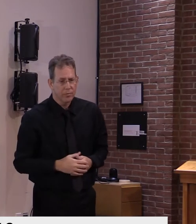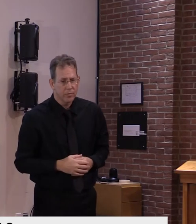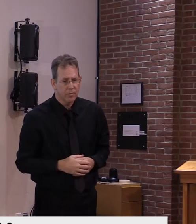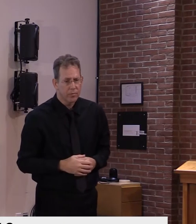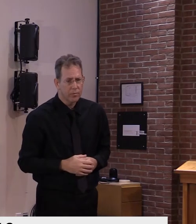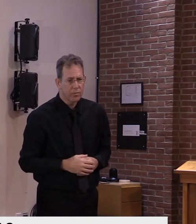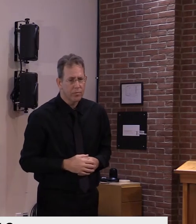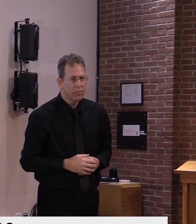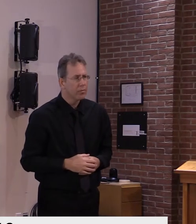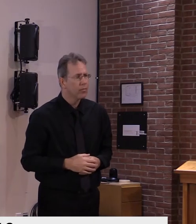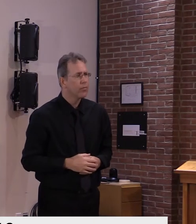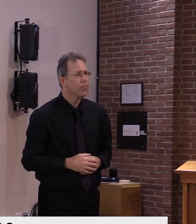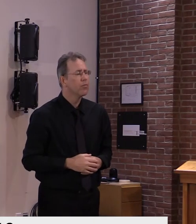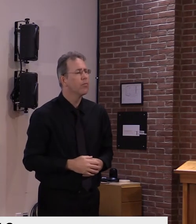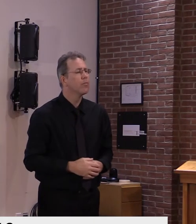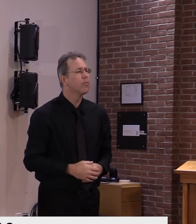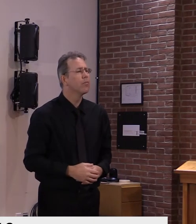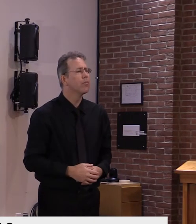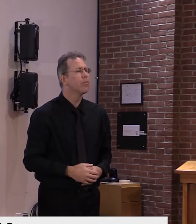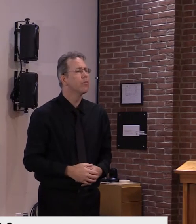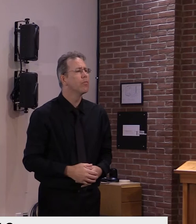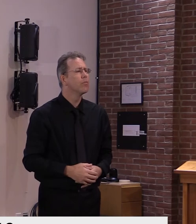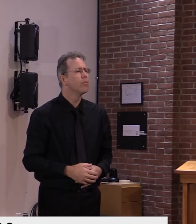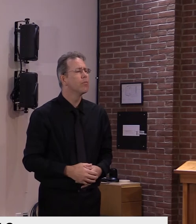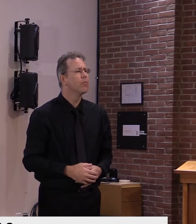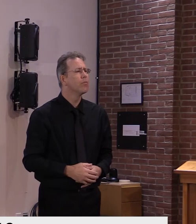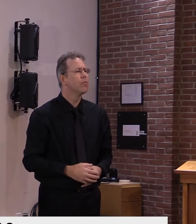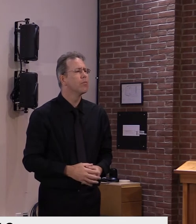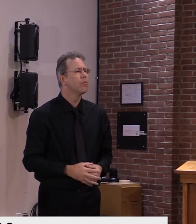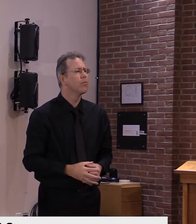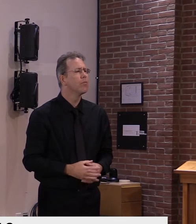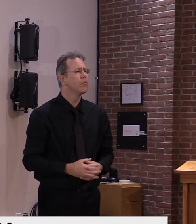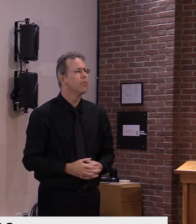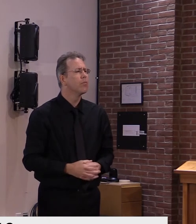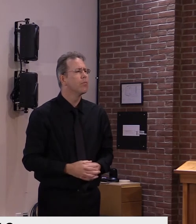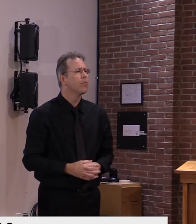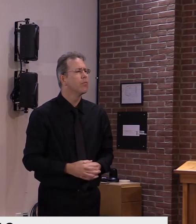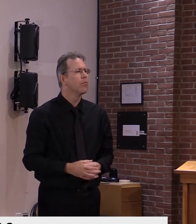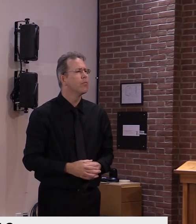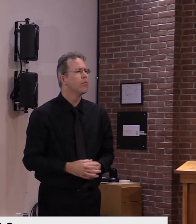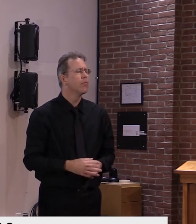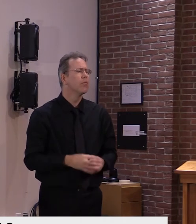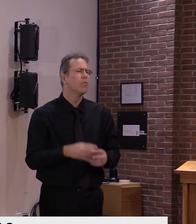Just a quick follow-up on the state police situation in St. Albans. Was that linked to any